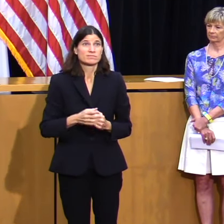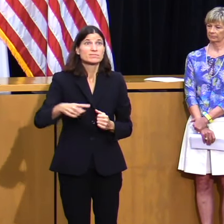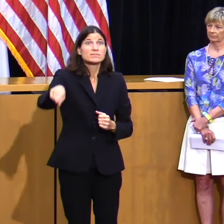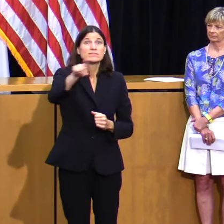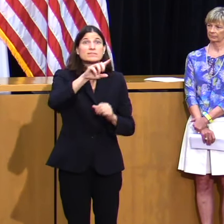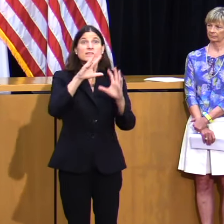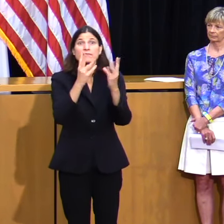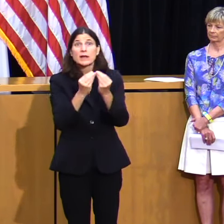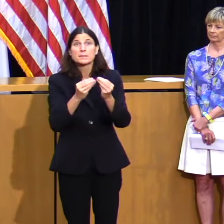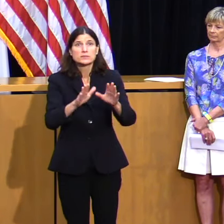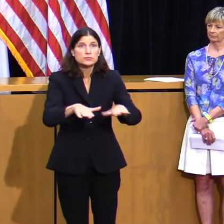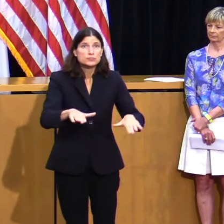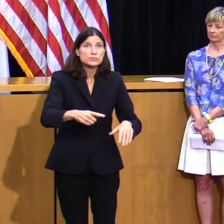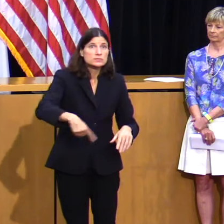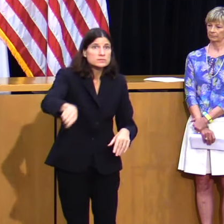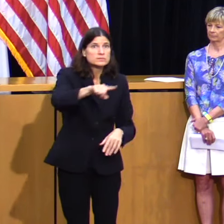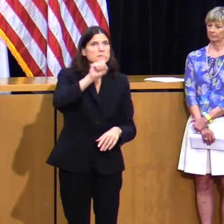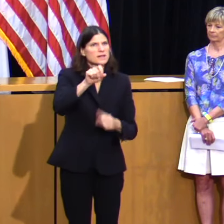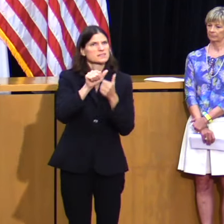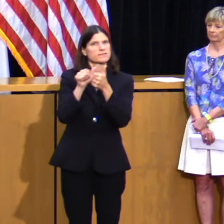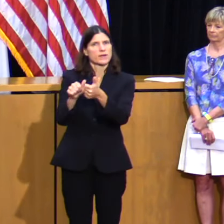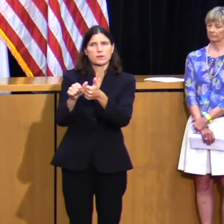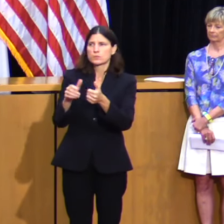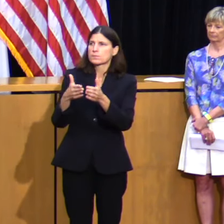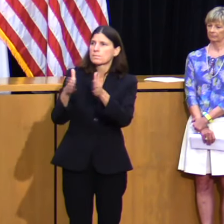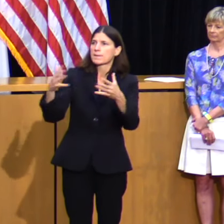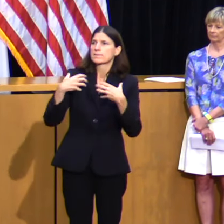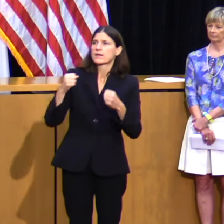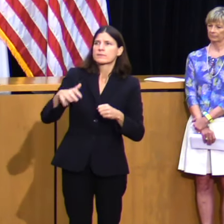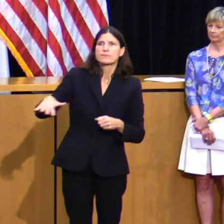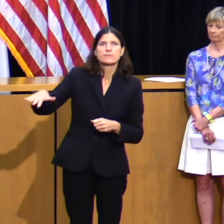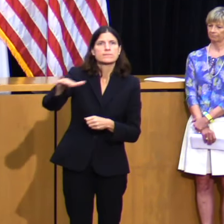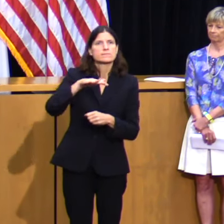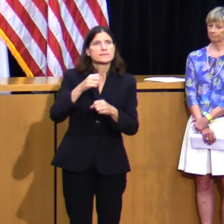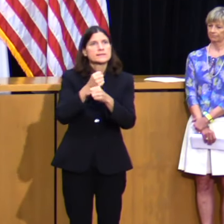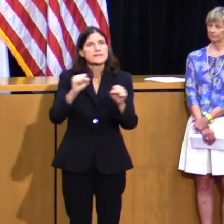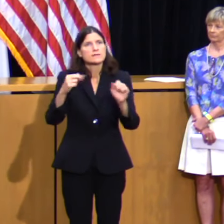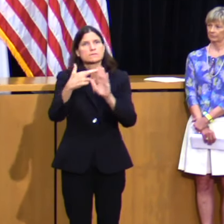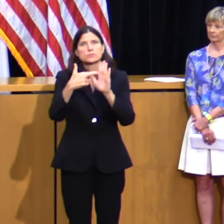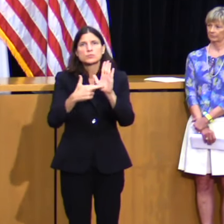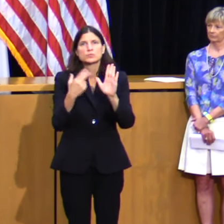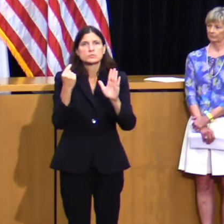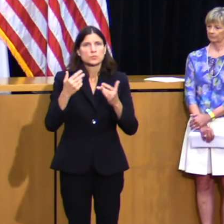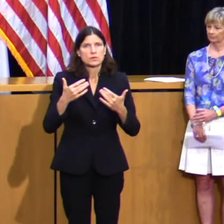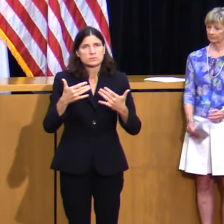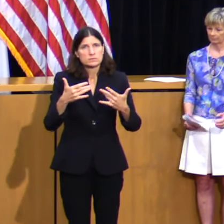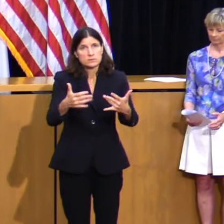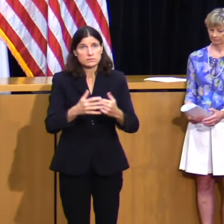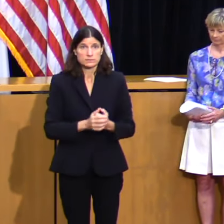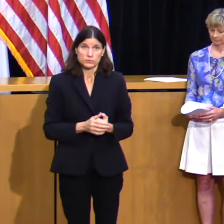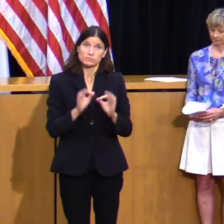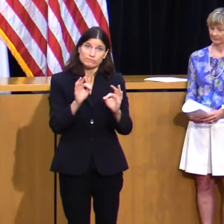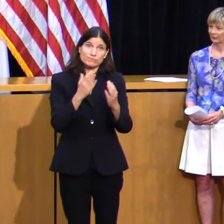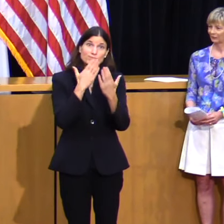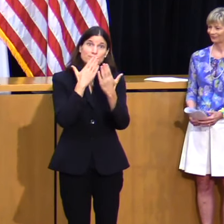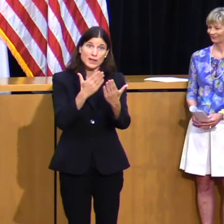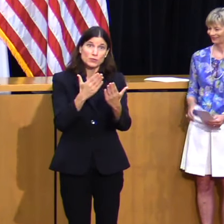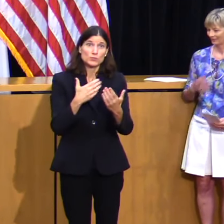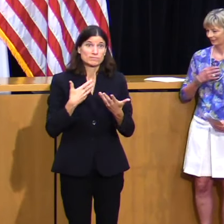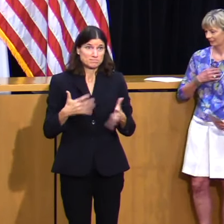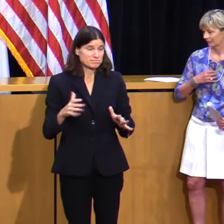follow the public health guidance to combat COVID-19. Thank you. I'd now like to turn it over to Secretary Sudders.